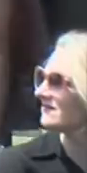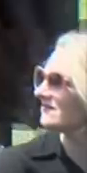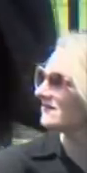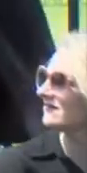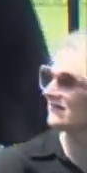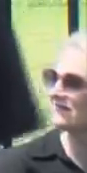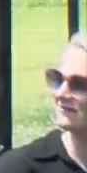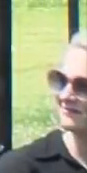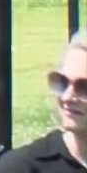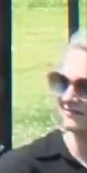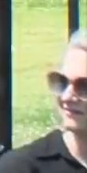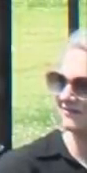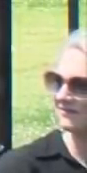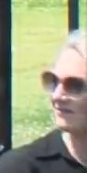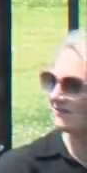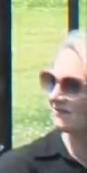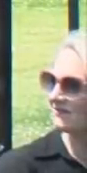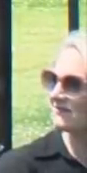Drew Danner,